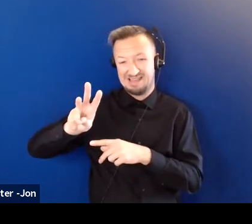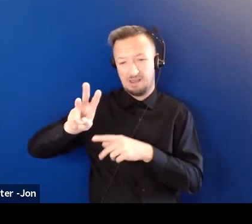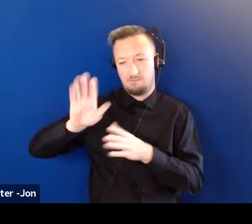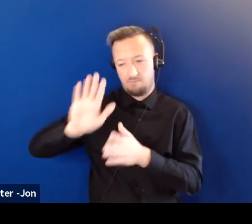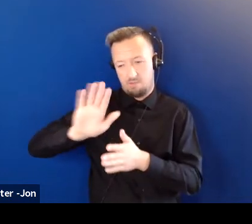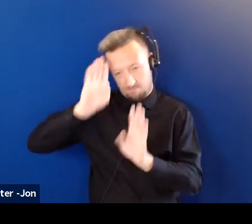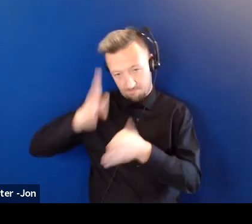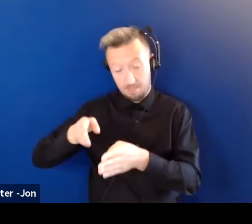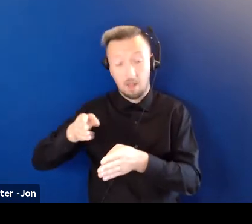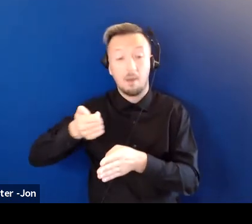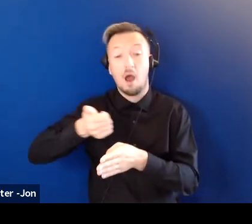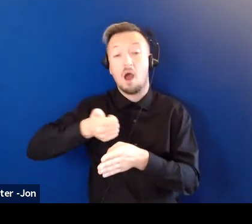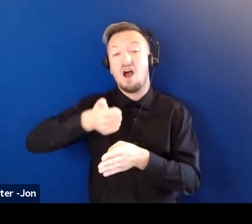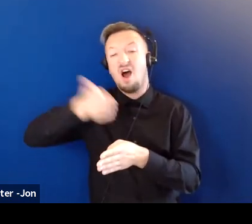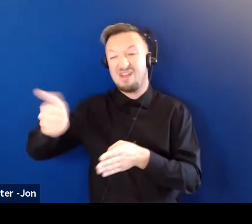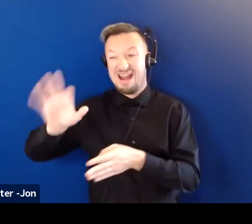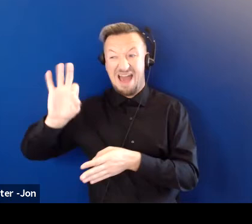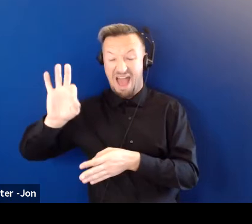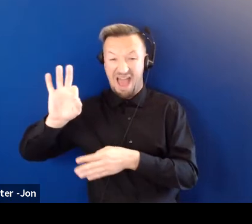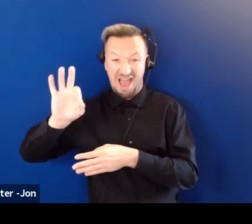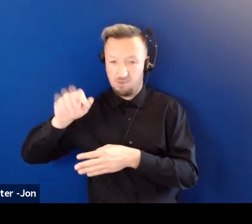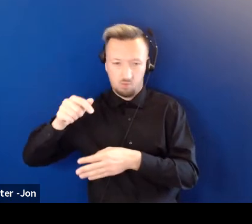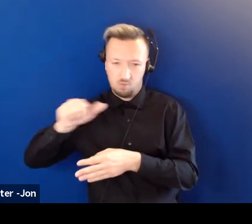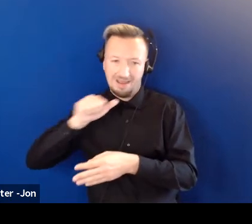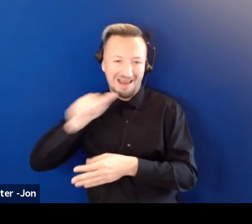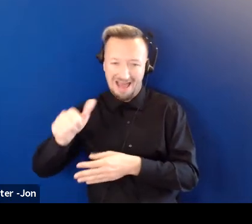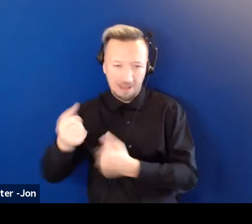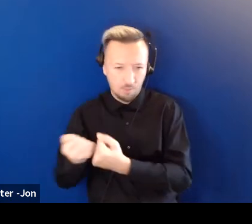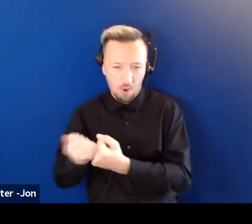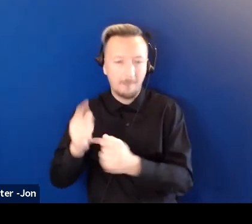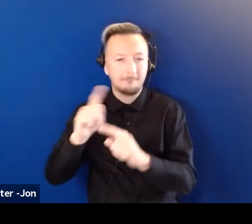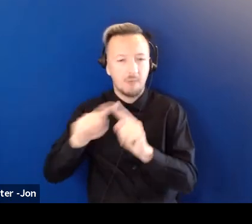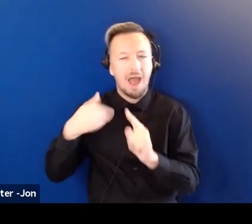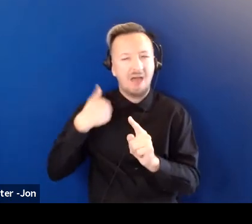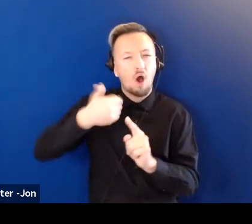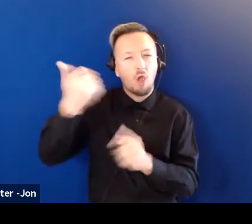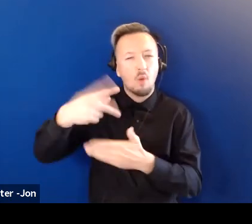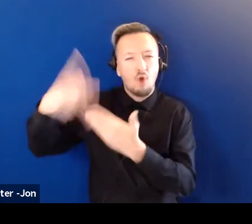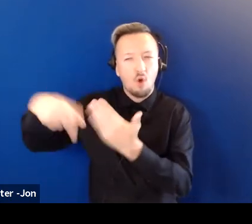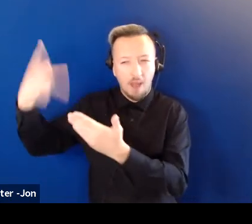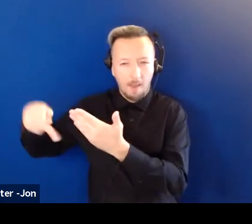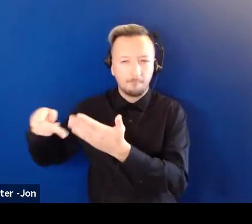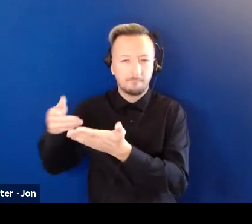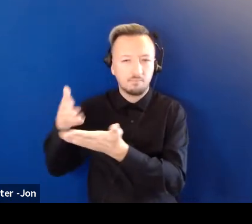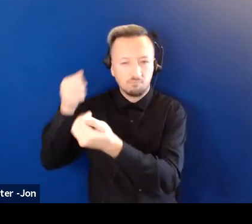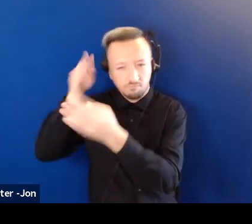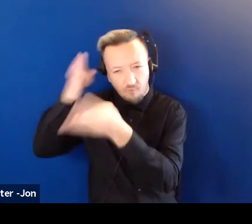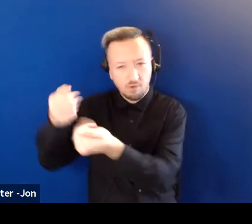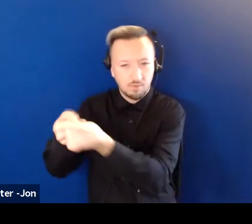but thankfully through other programming and contracting that we do, we get to serve those counties as we can.